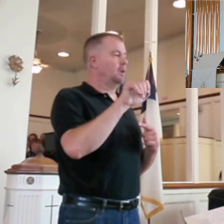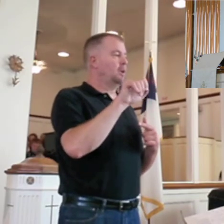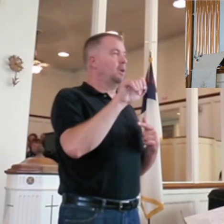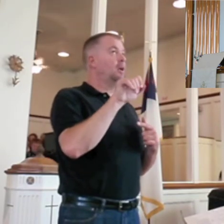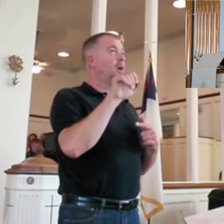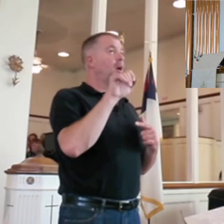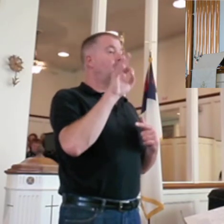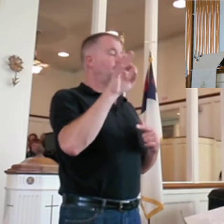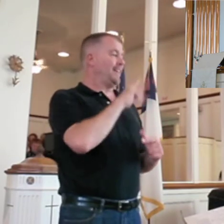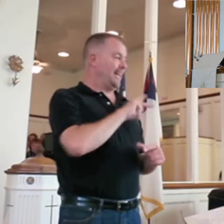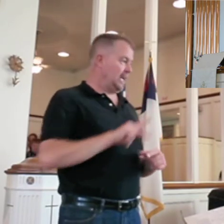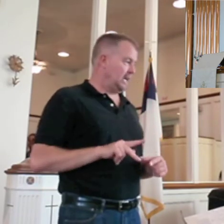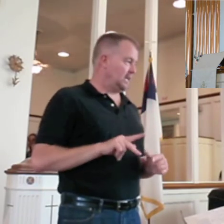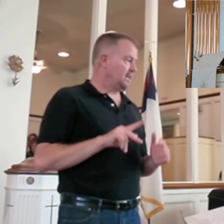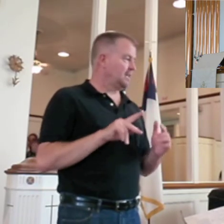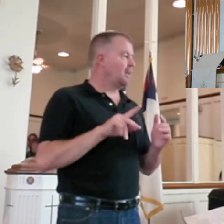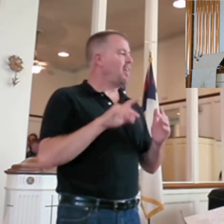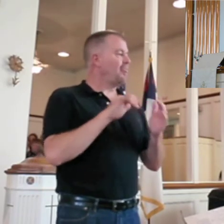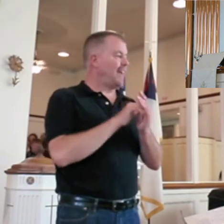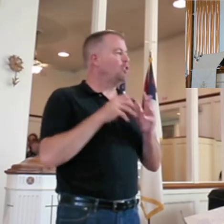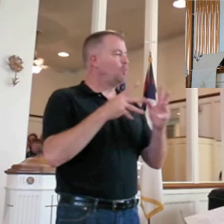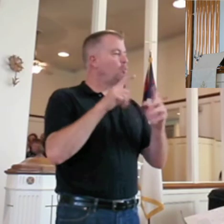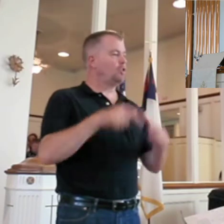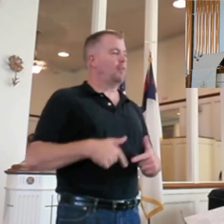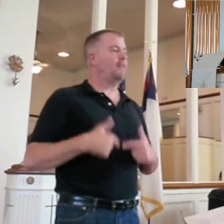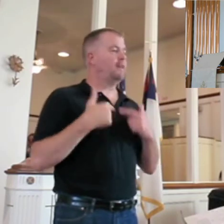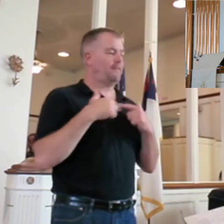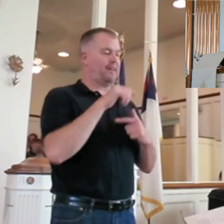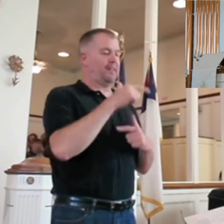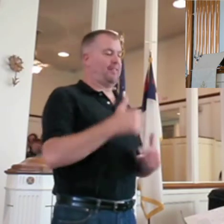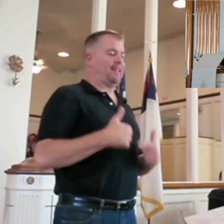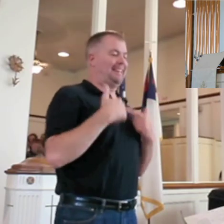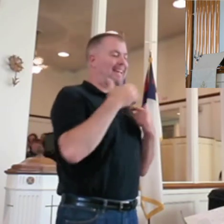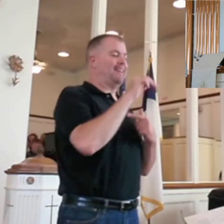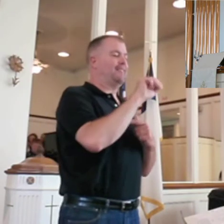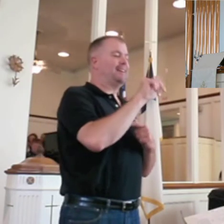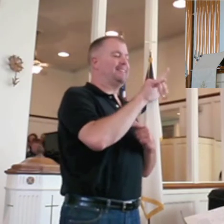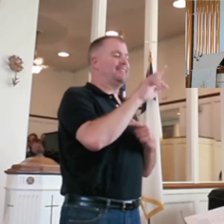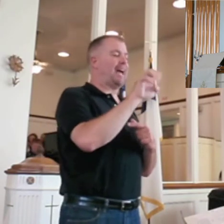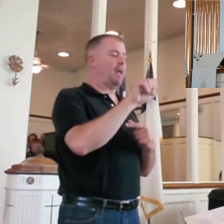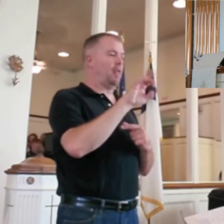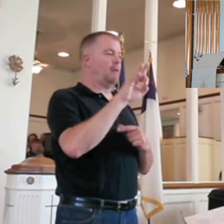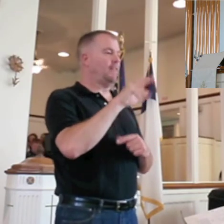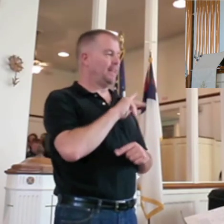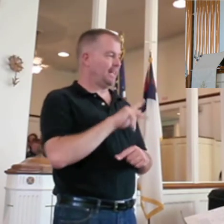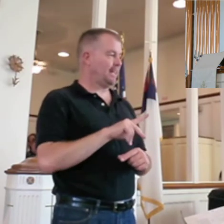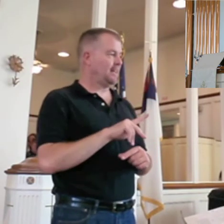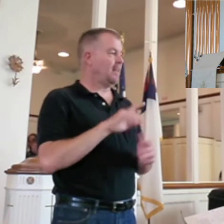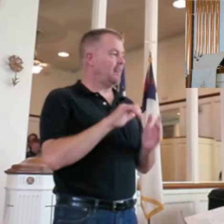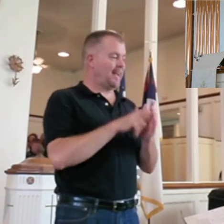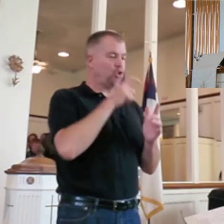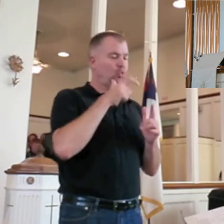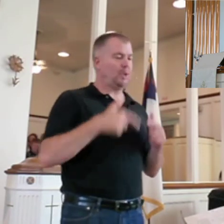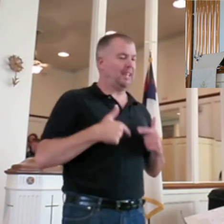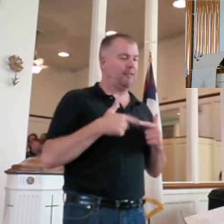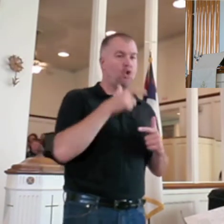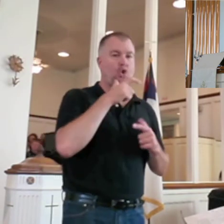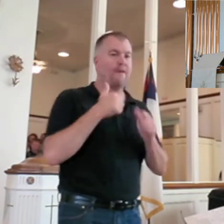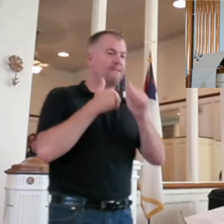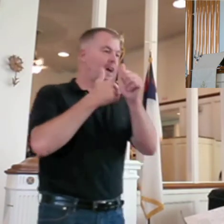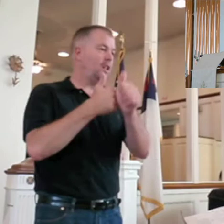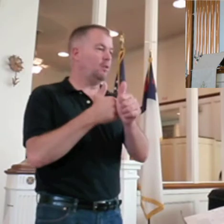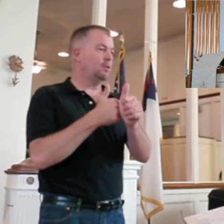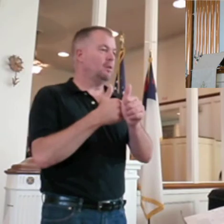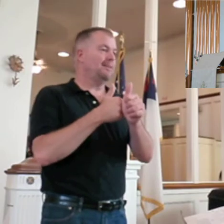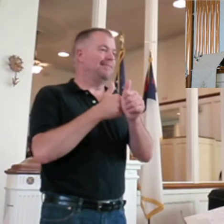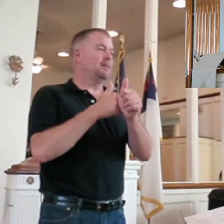to have. That's the lifestyle we're supposed to be sharing. And that's who we follow. Lording